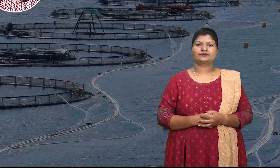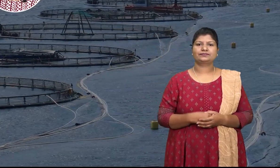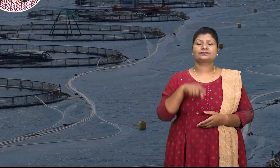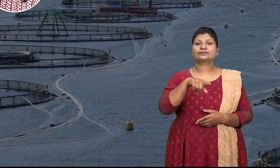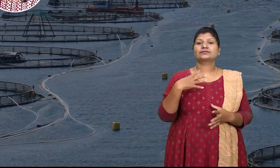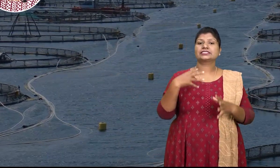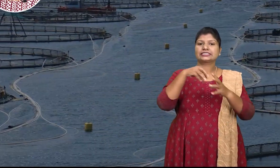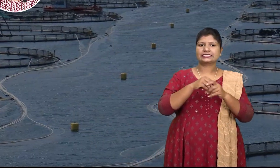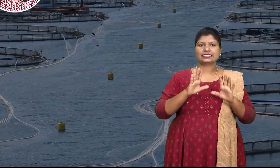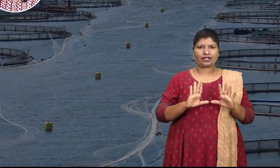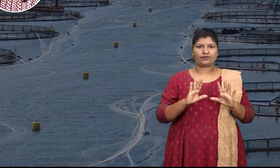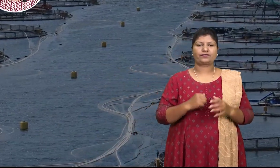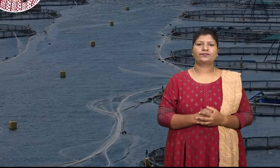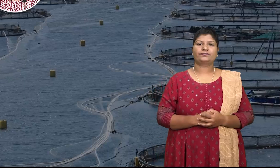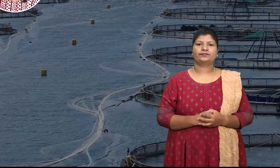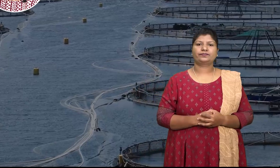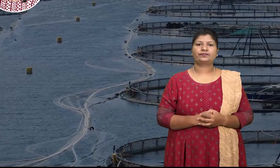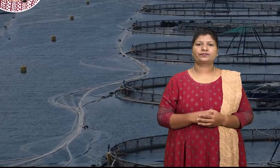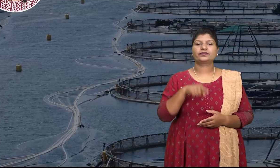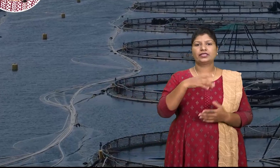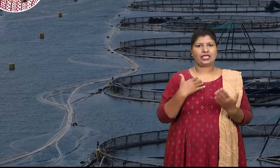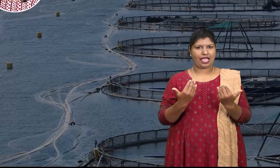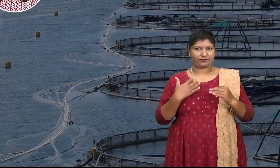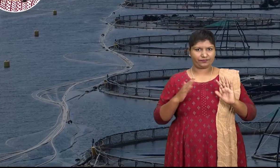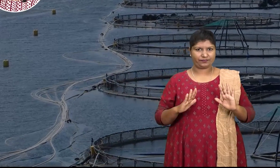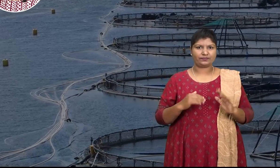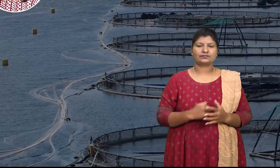which can tolerate considerable